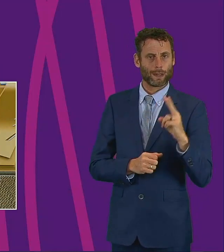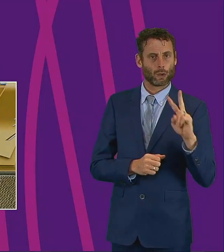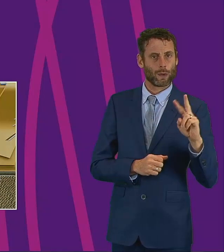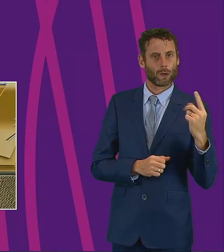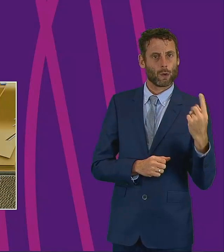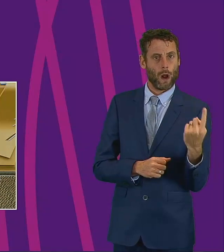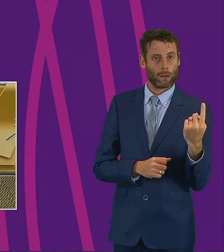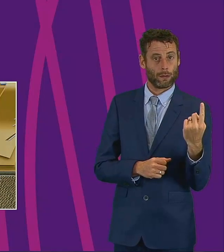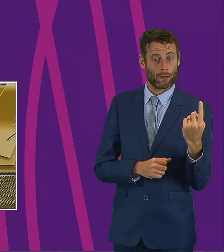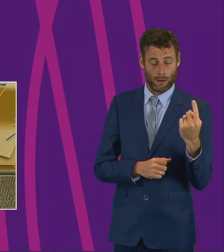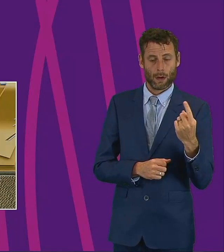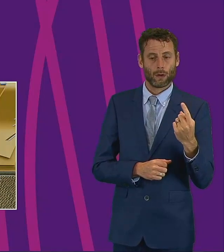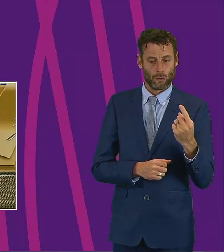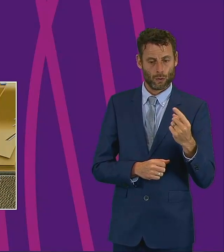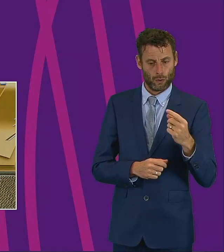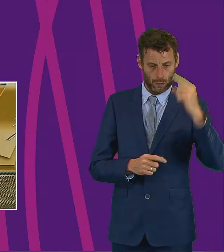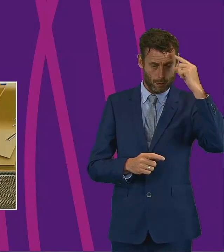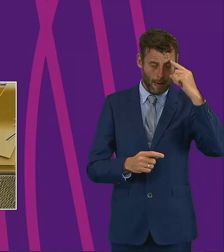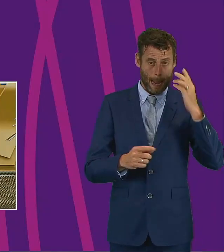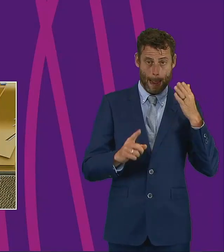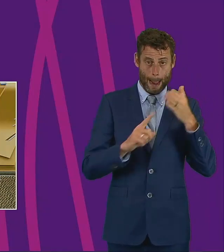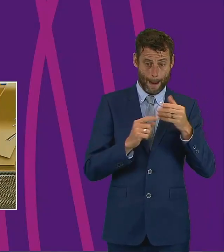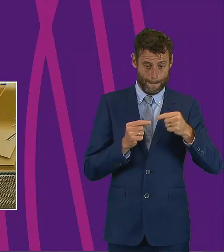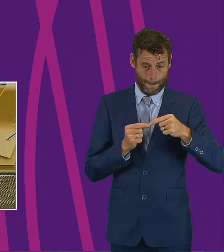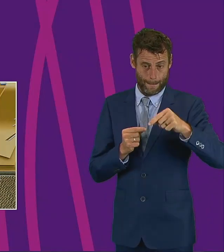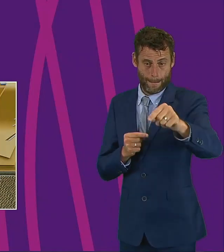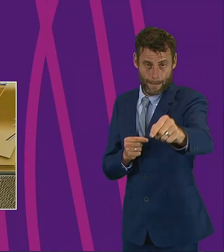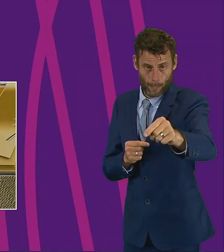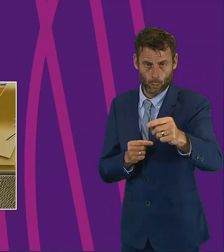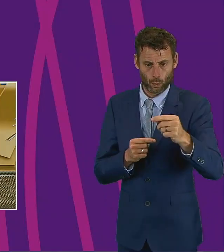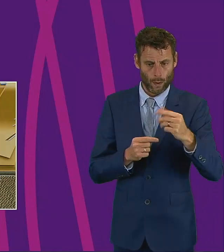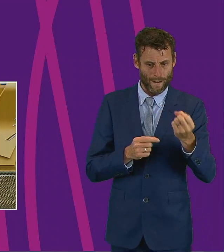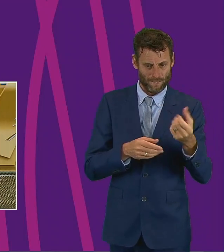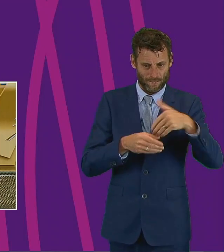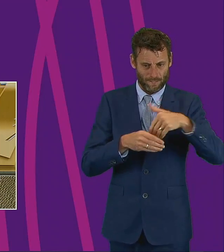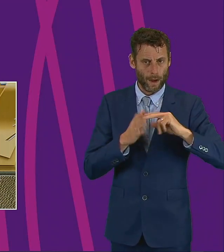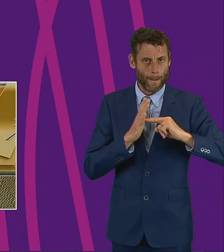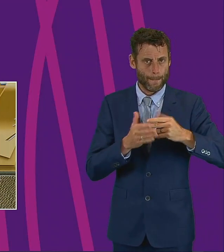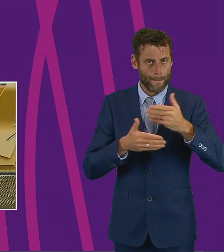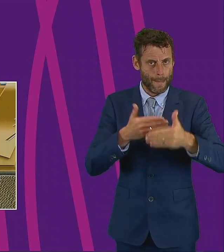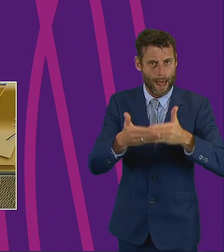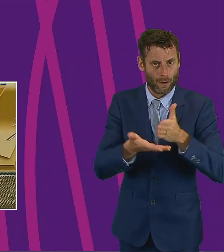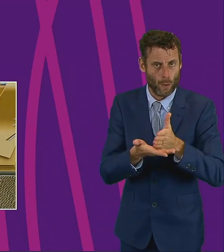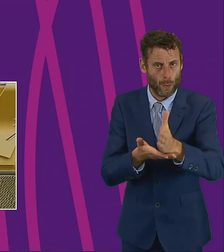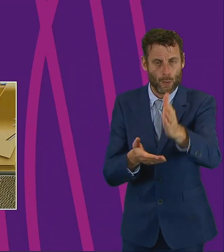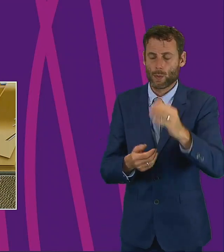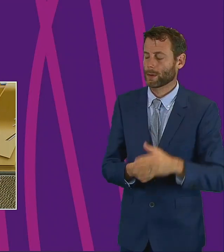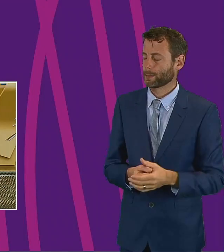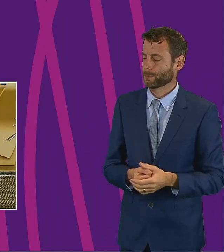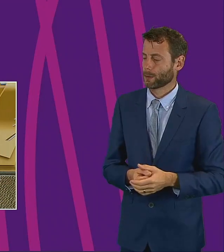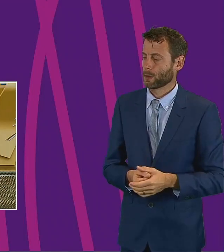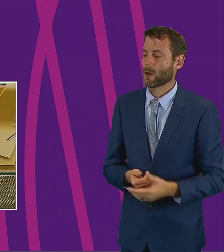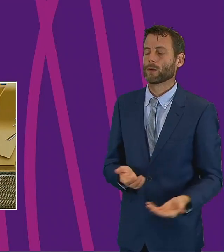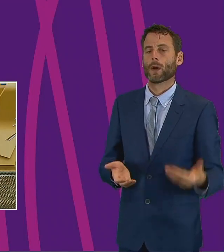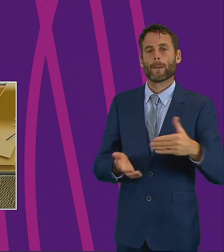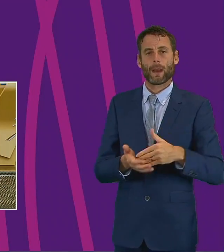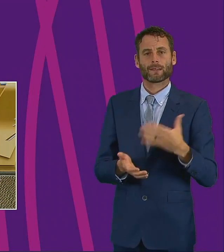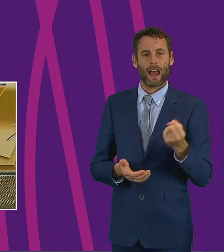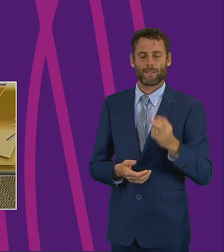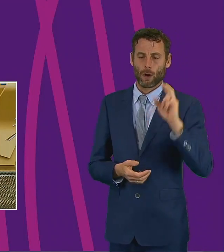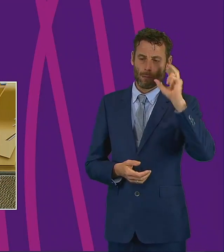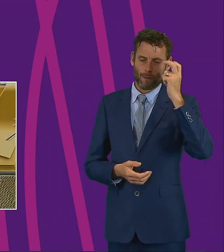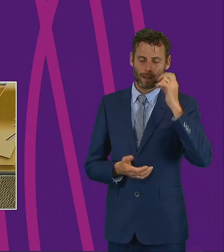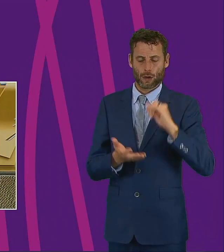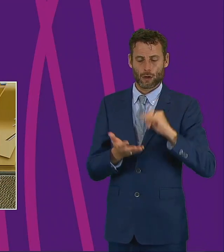in COVID over winter, and we're currently reviewing these. And finally, as part of a broader assessment of our preparedness, Professor Sir Harry Burns, our former